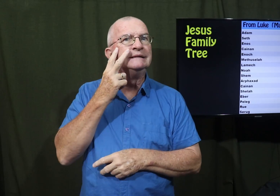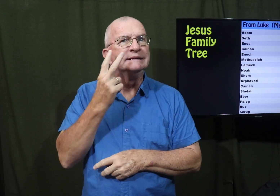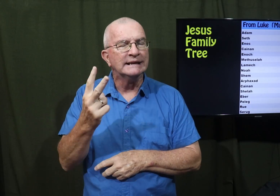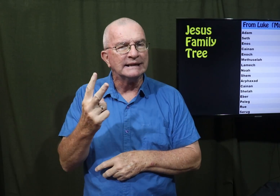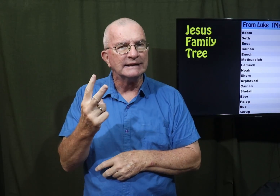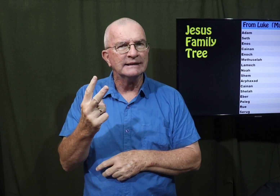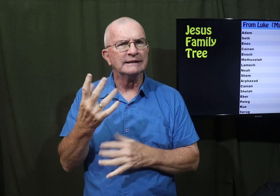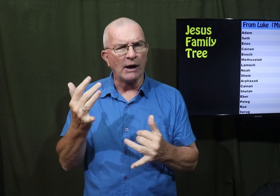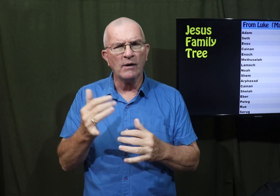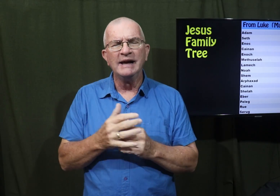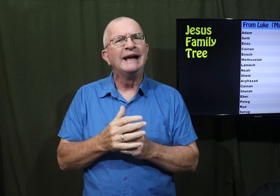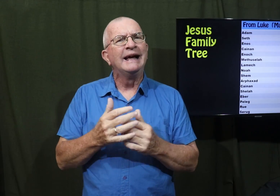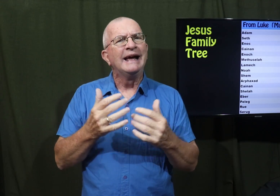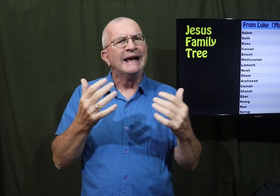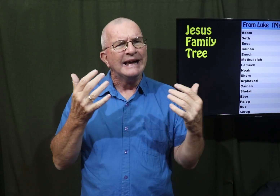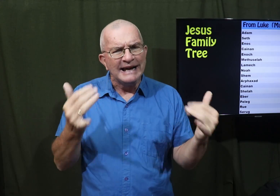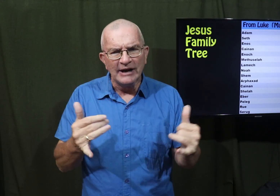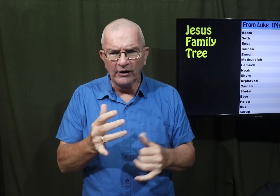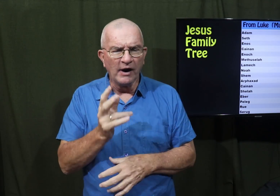So, we thought we'd take a look back and see.